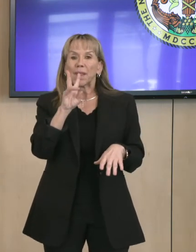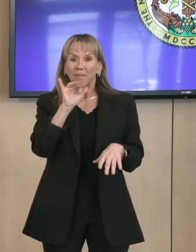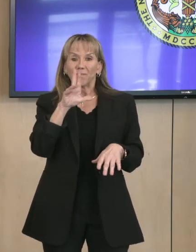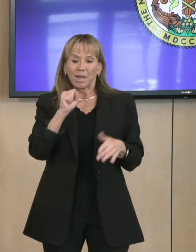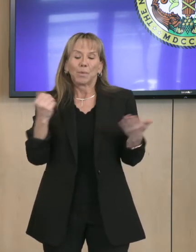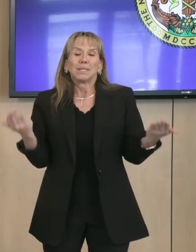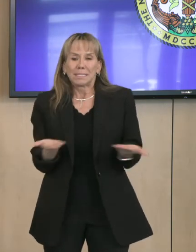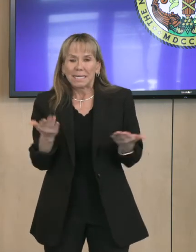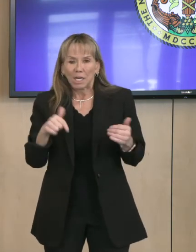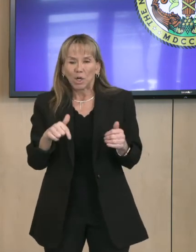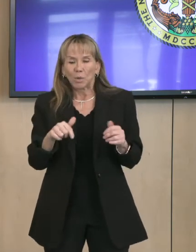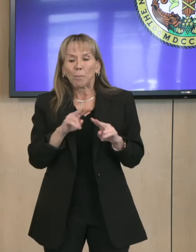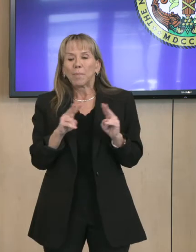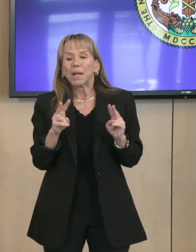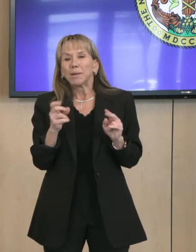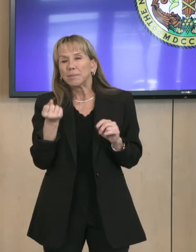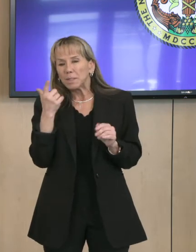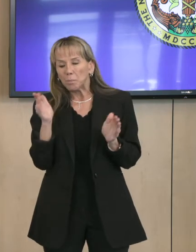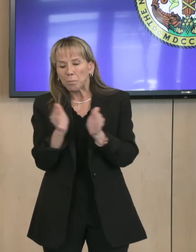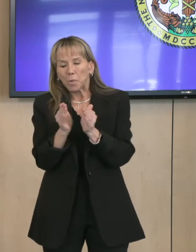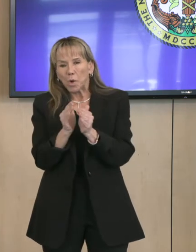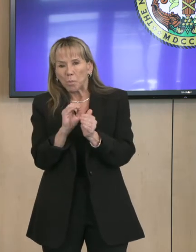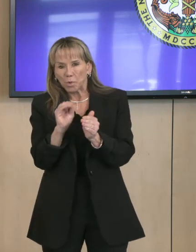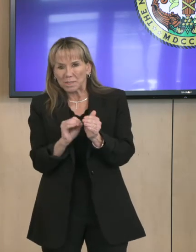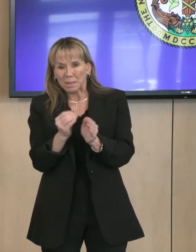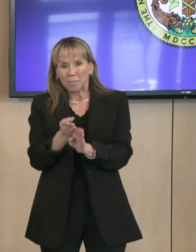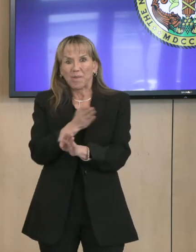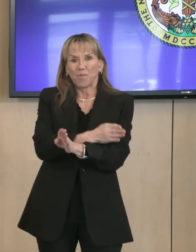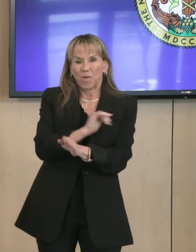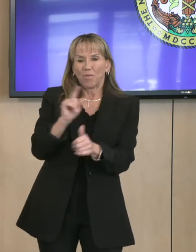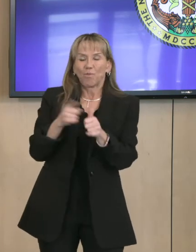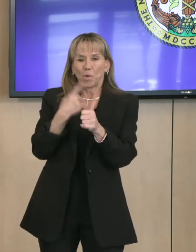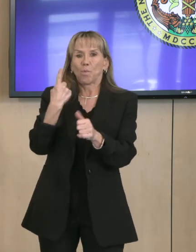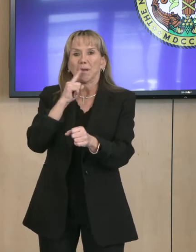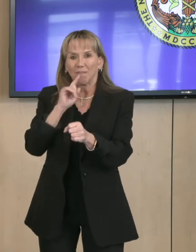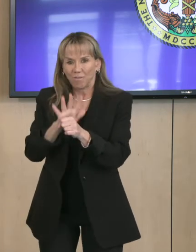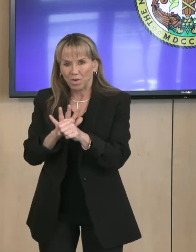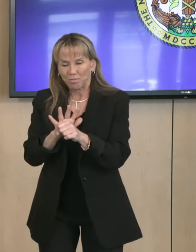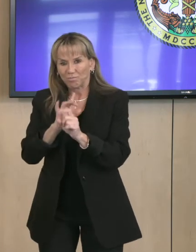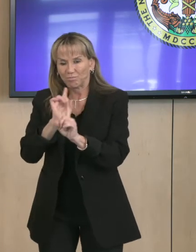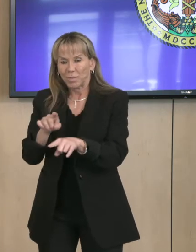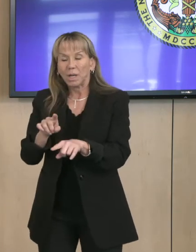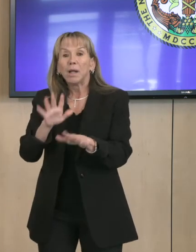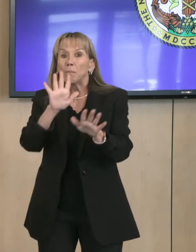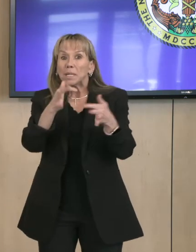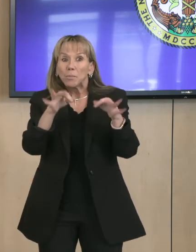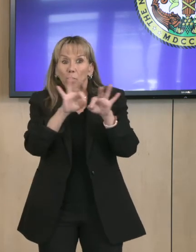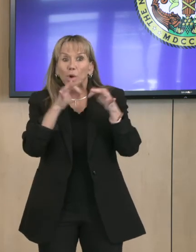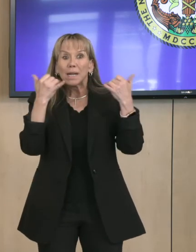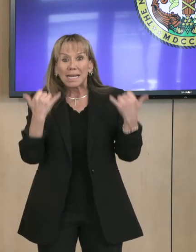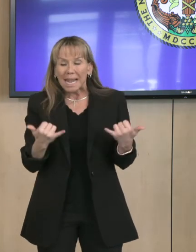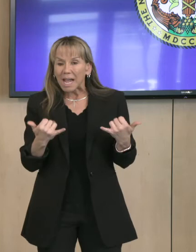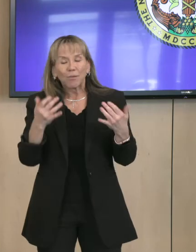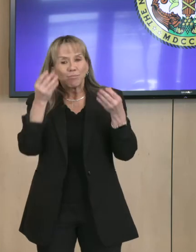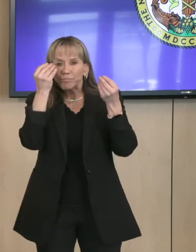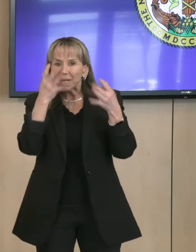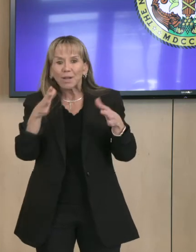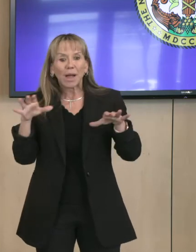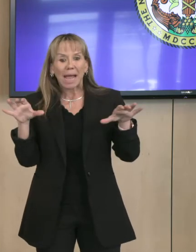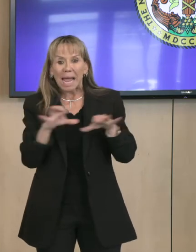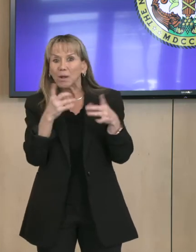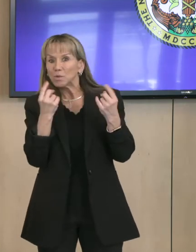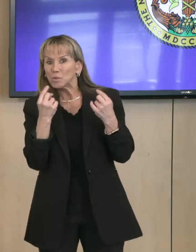here in extremely low numbers. And it is important to know now that the actions are the same because it is